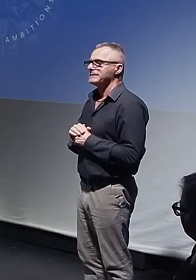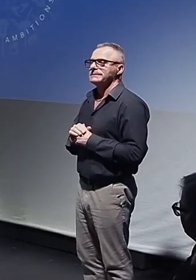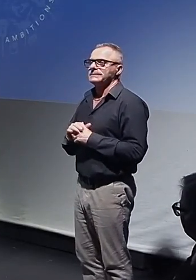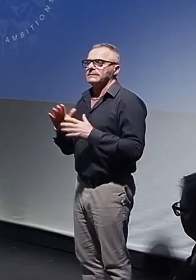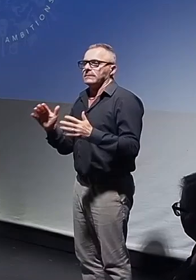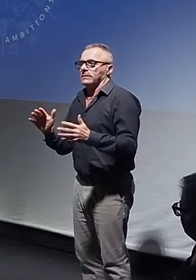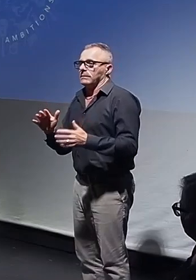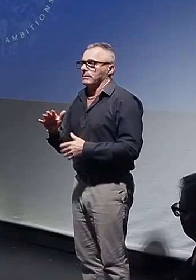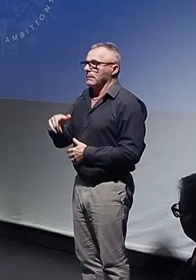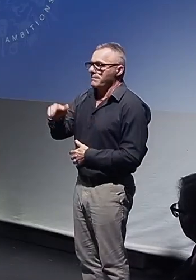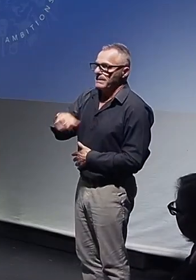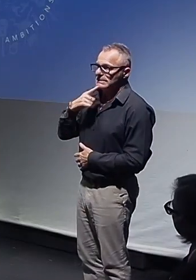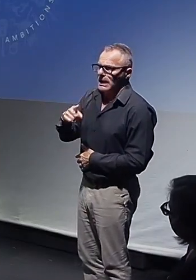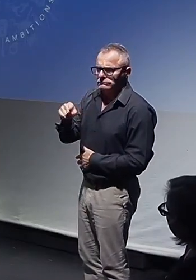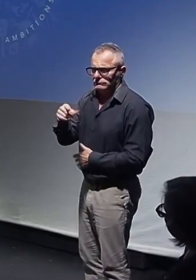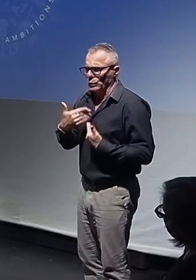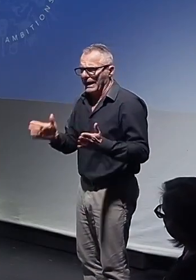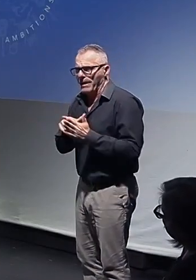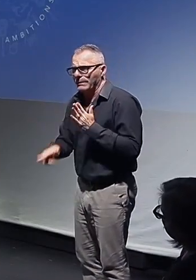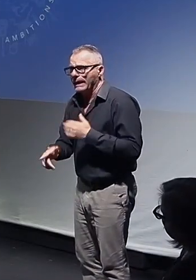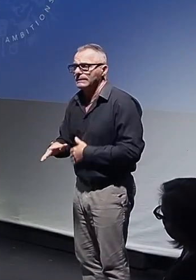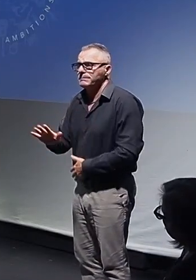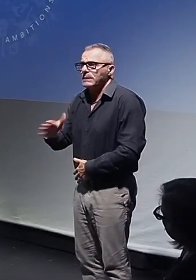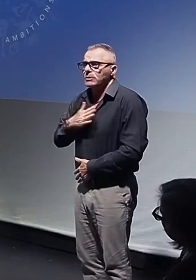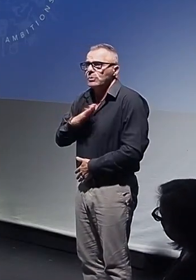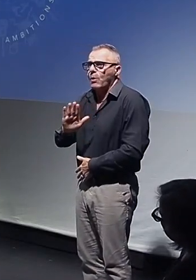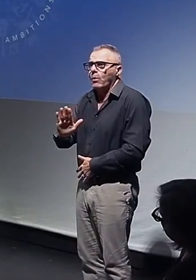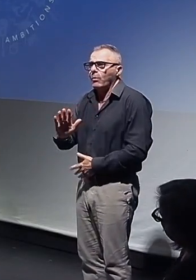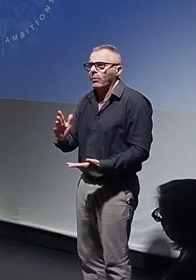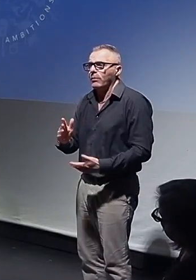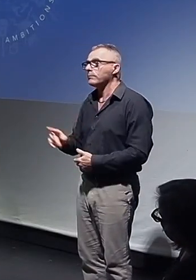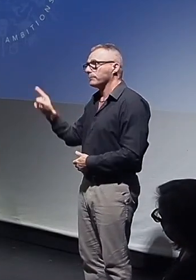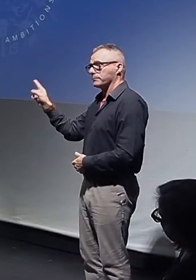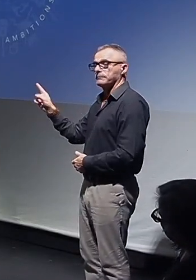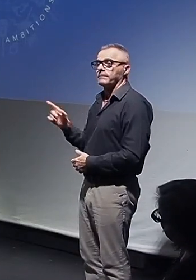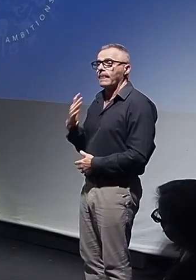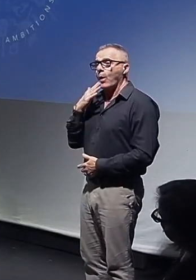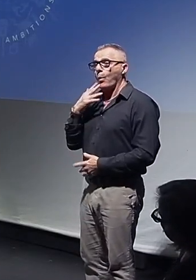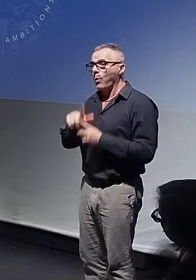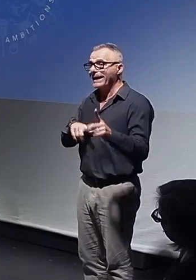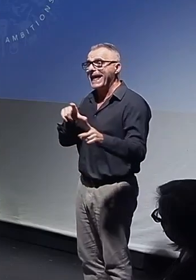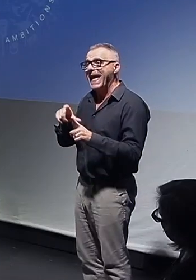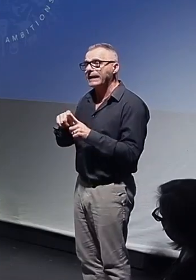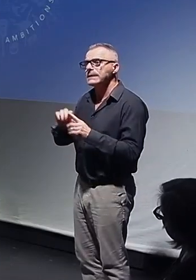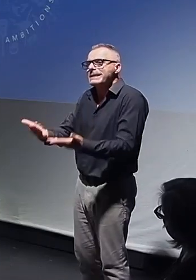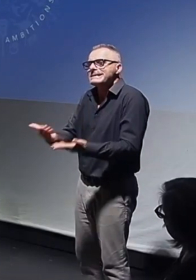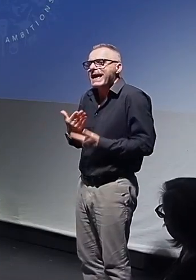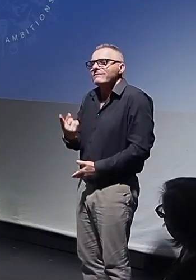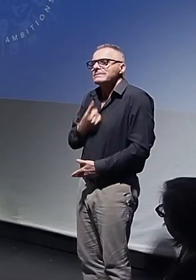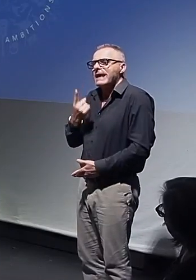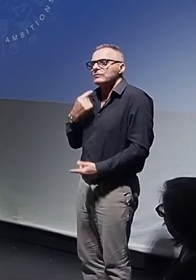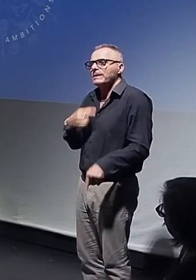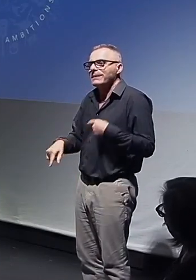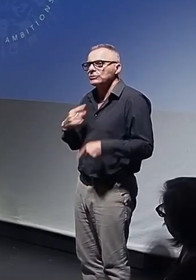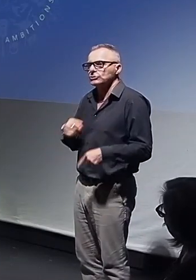but that was a bit late, wasn't it?" I was like, no, not really. That was. I reckon when Ed gave himself permission to be honest, it probably changed